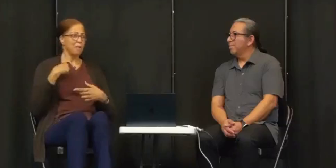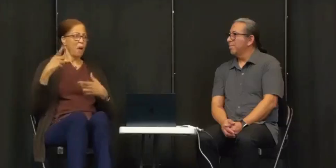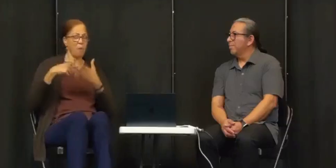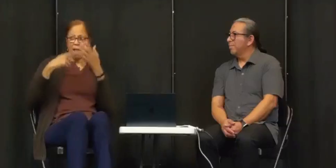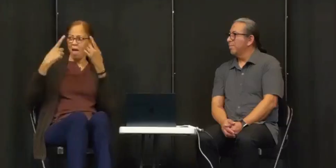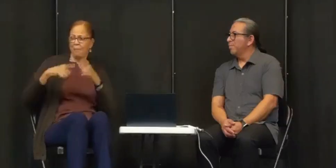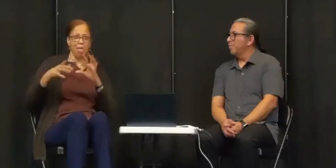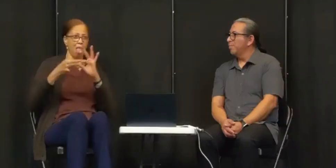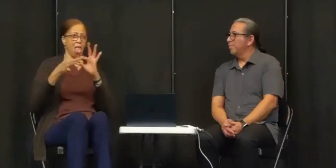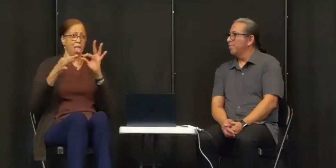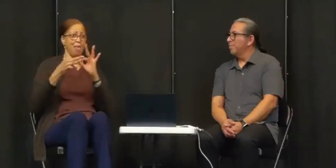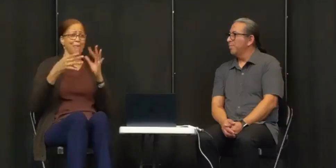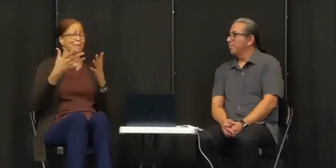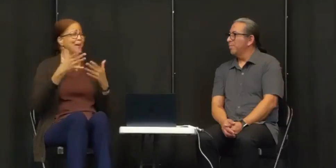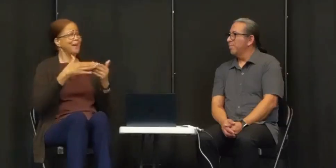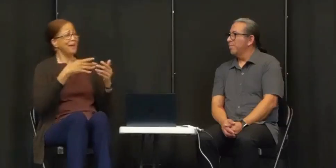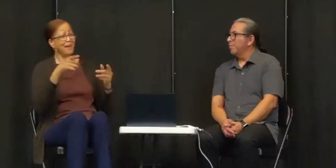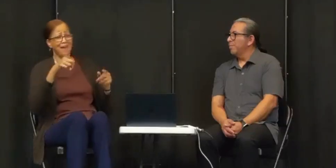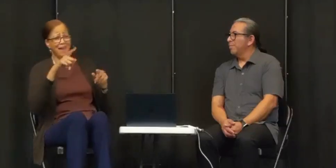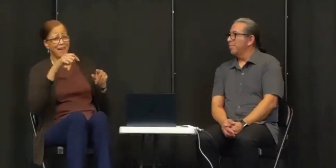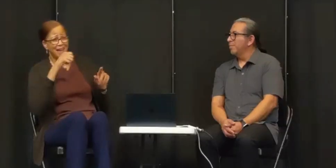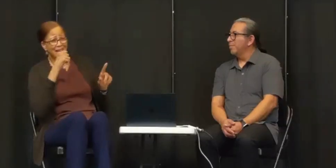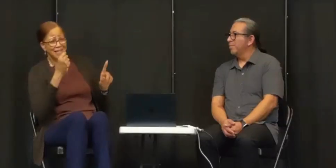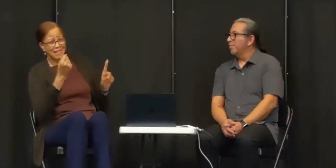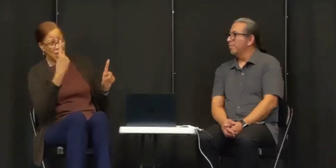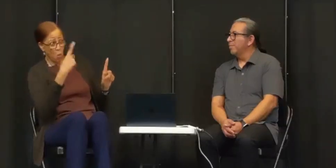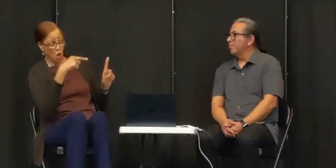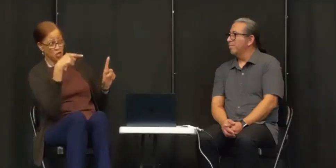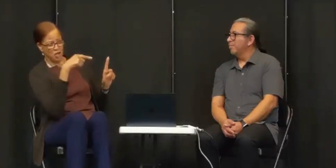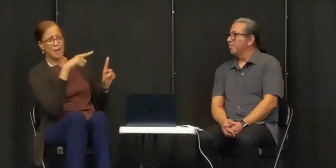something new about her. You know, she told me this story.